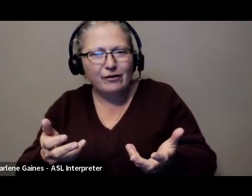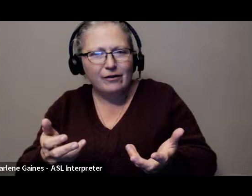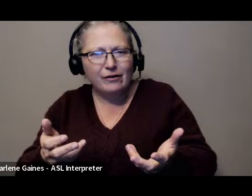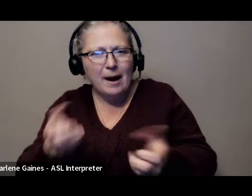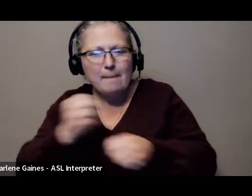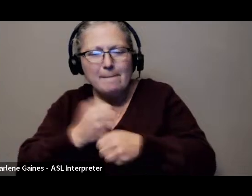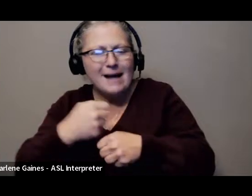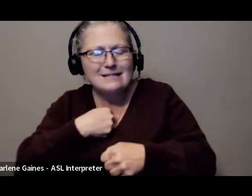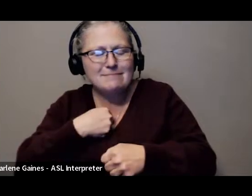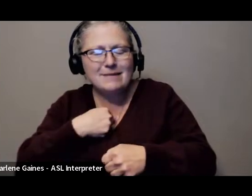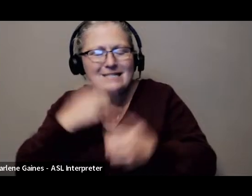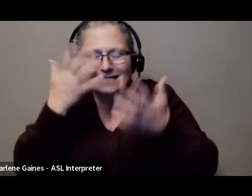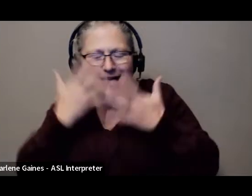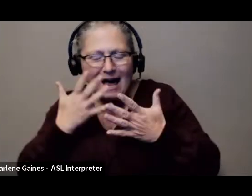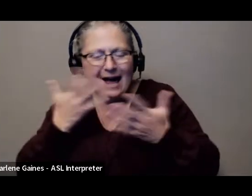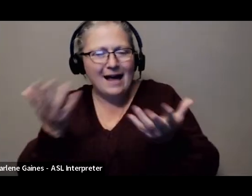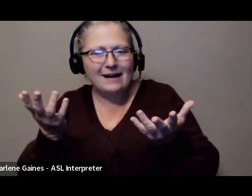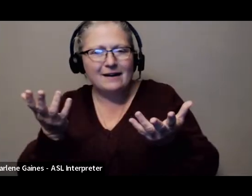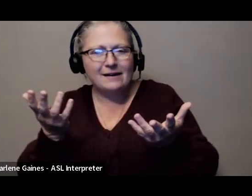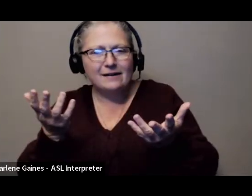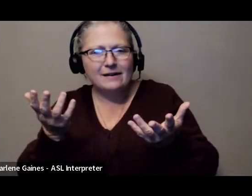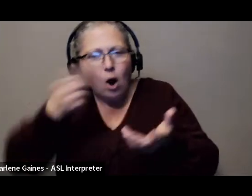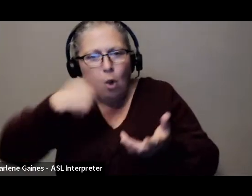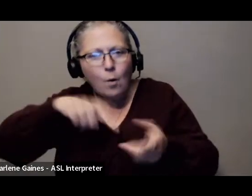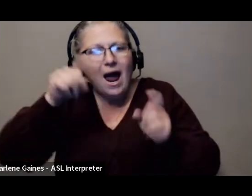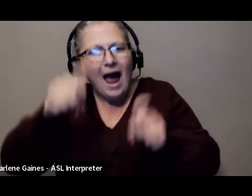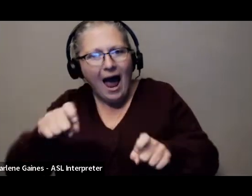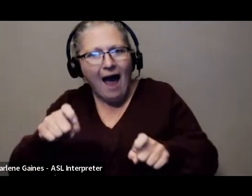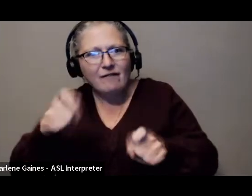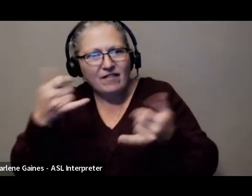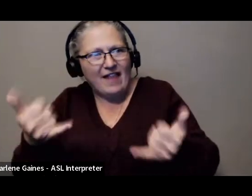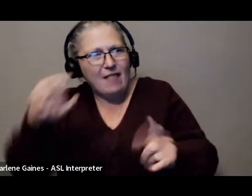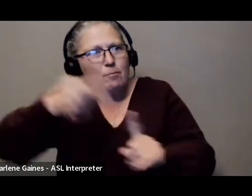It makes me really sad that we have to get to this